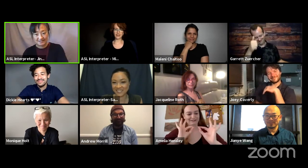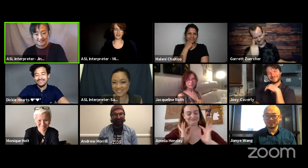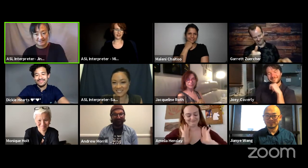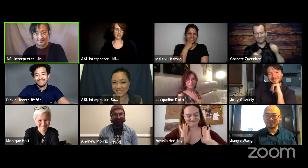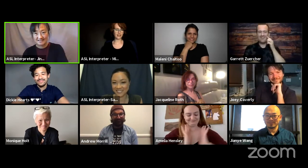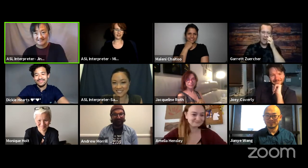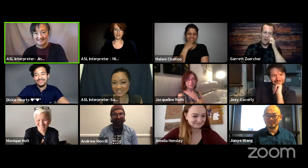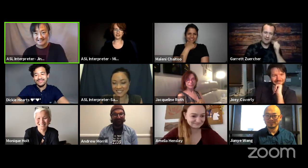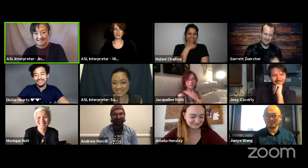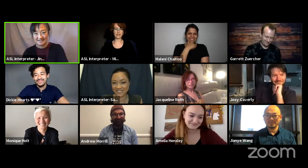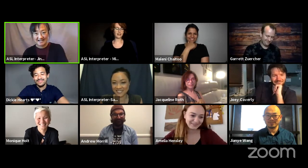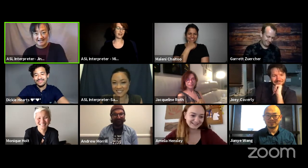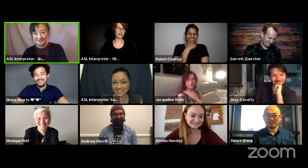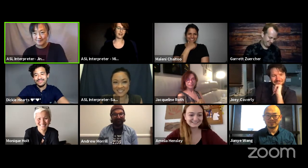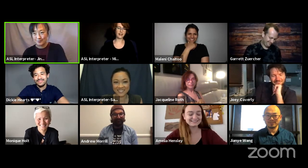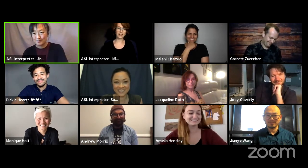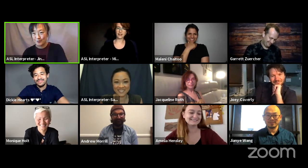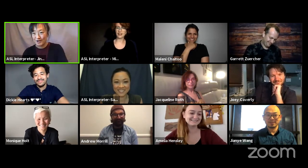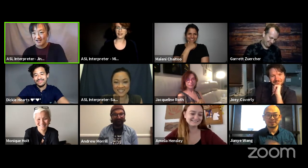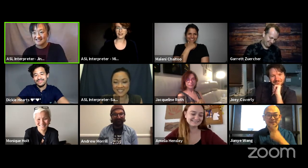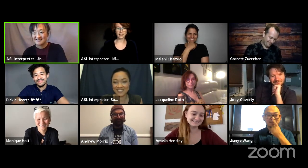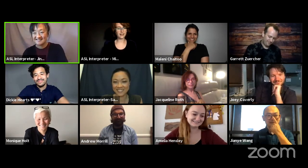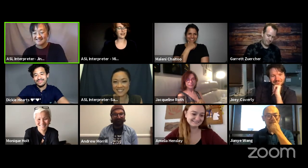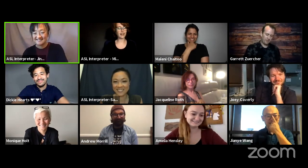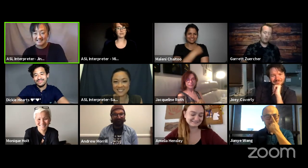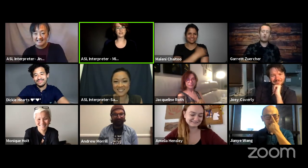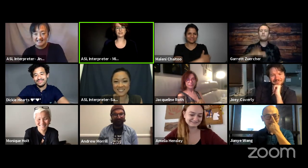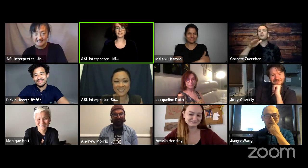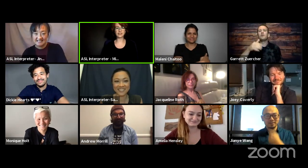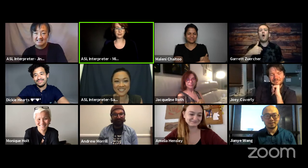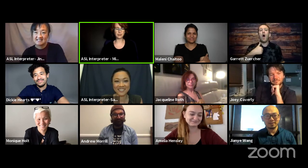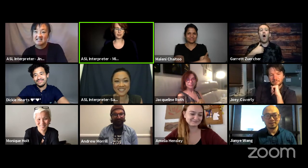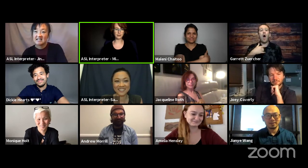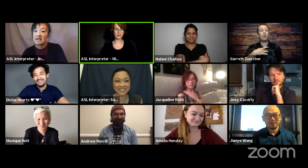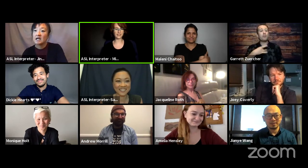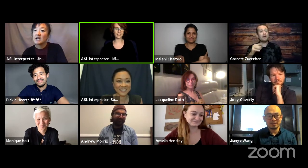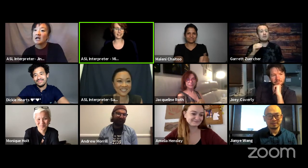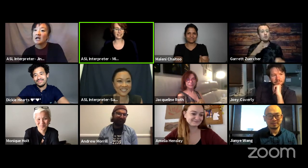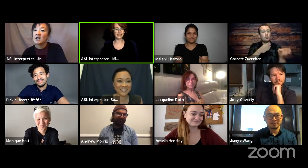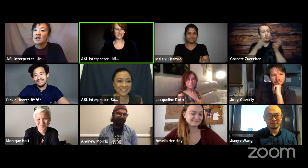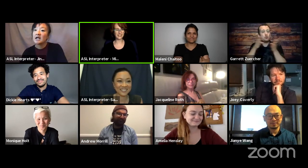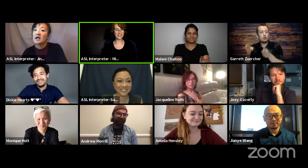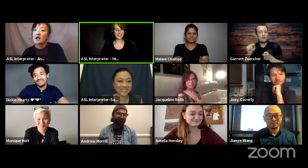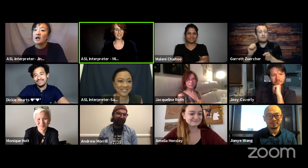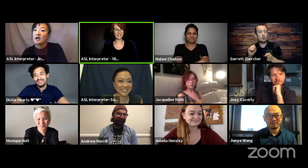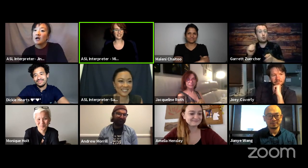you into that kind of work. Absolutely. You put it perfectly.